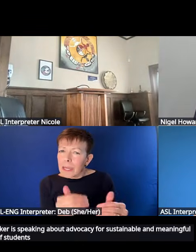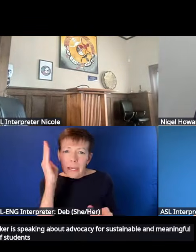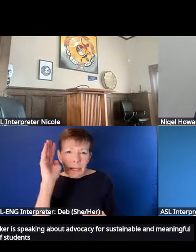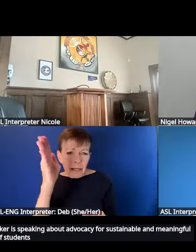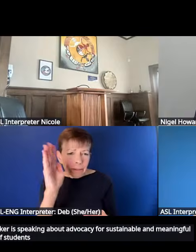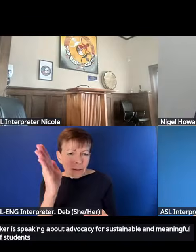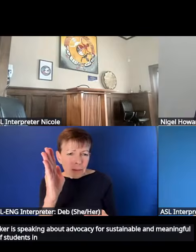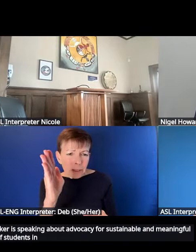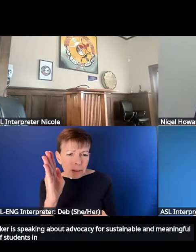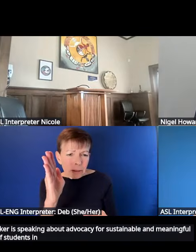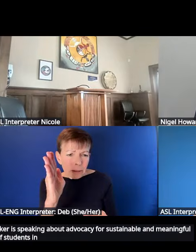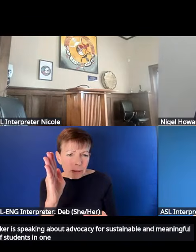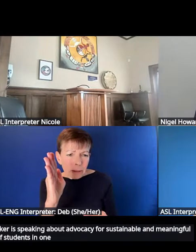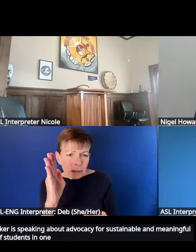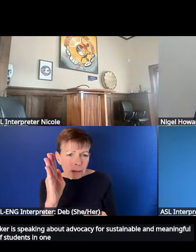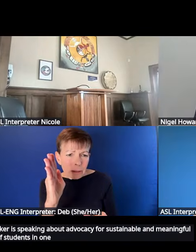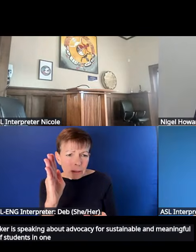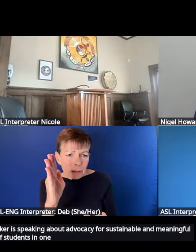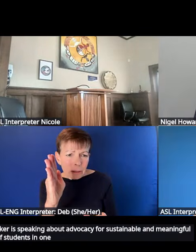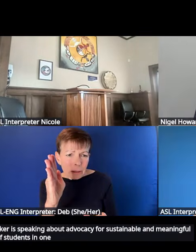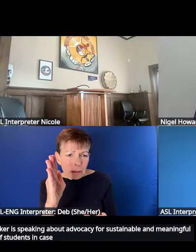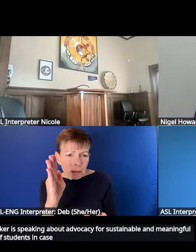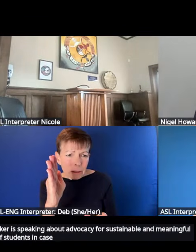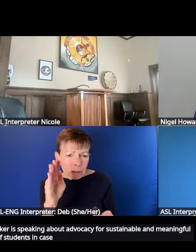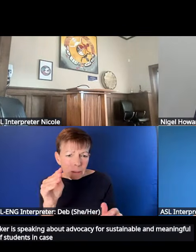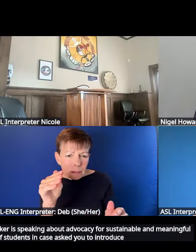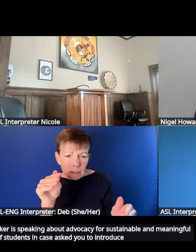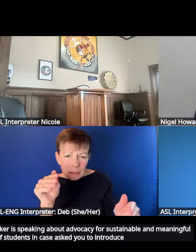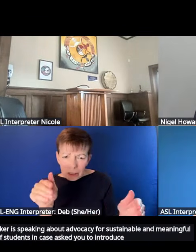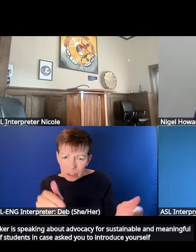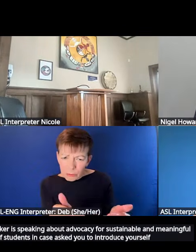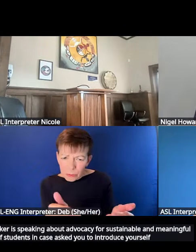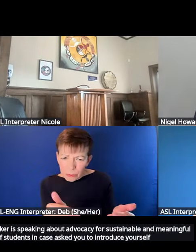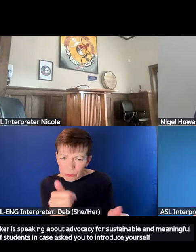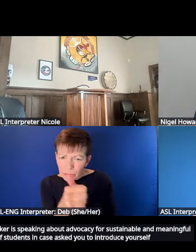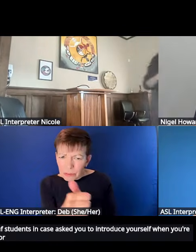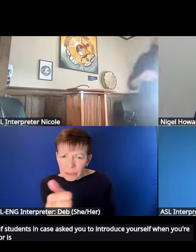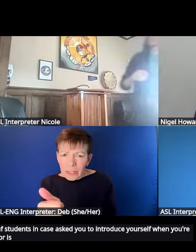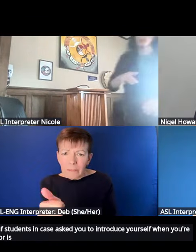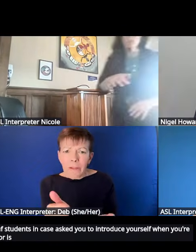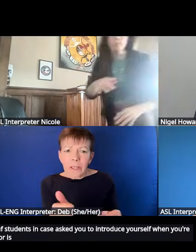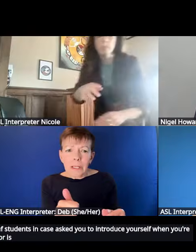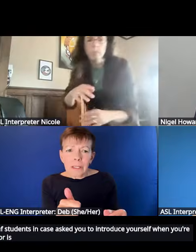61. You just ask you to introduce yourself and your ready for it.